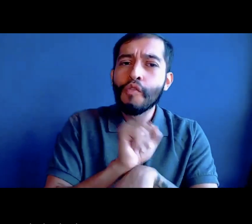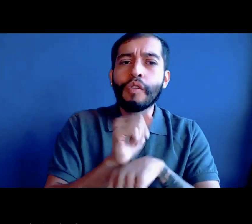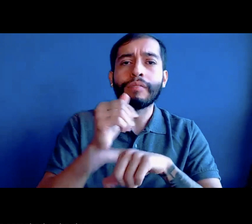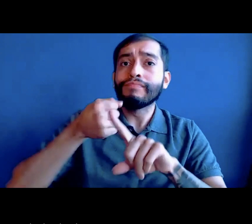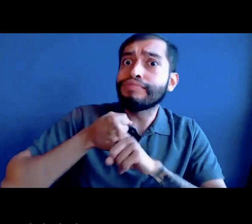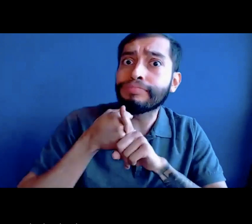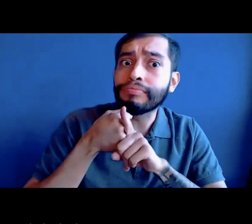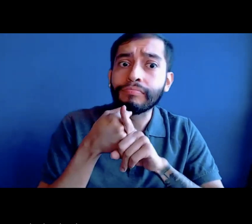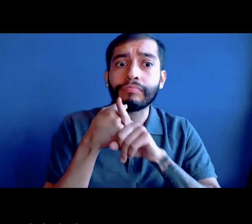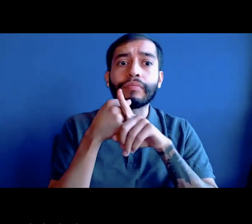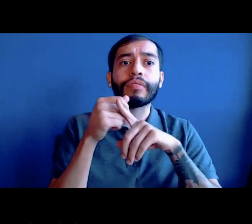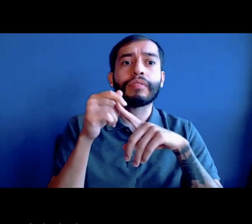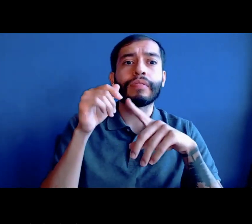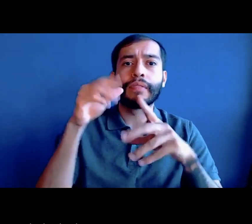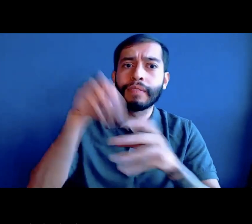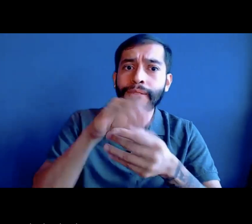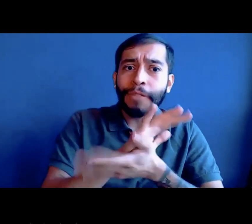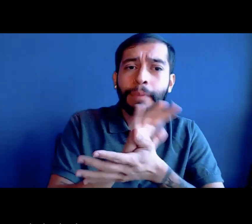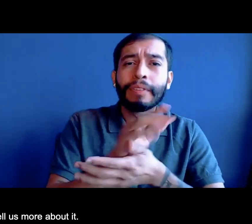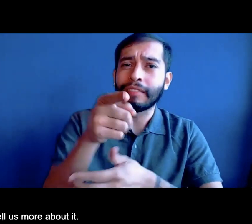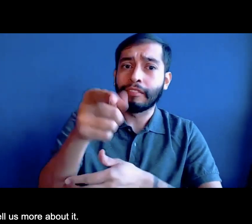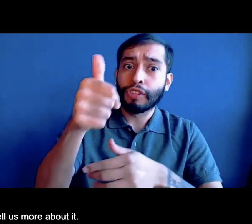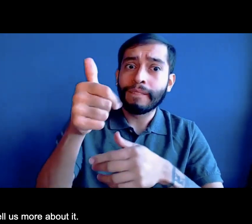could just, I don't know, tell us a little bit more about it.